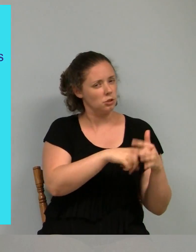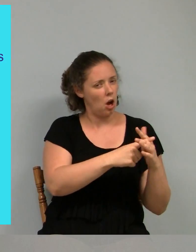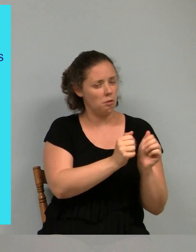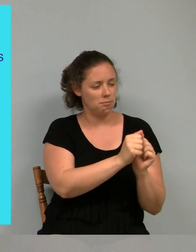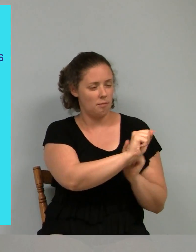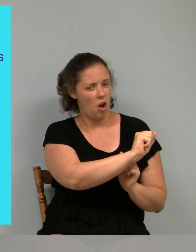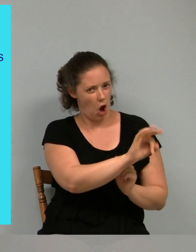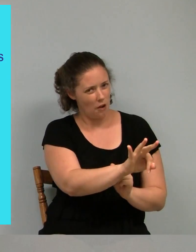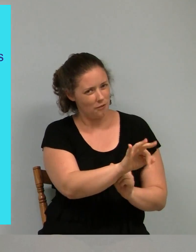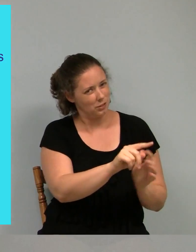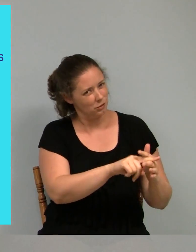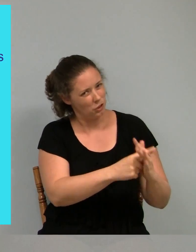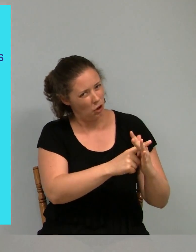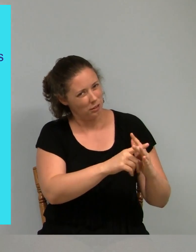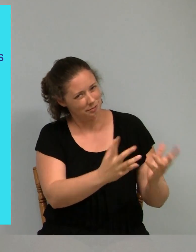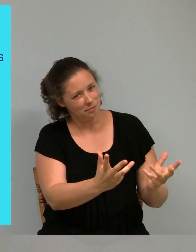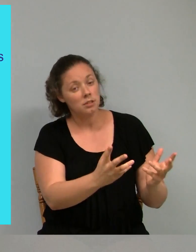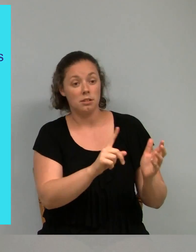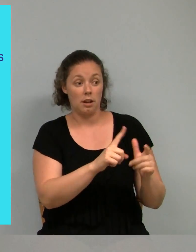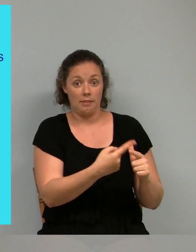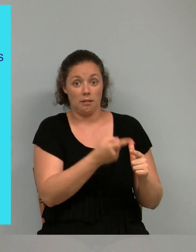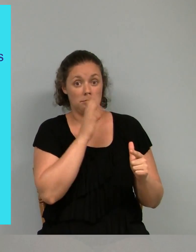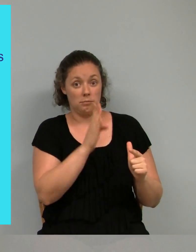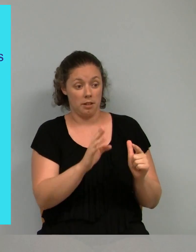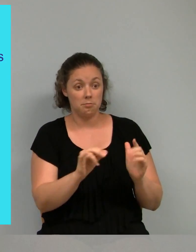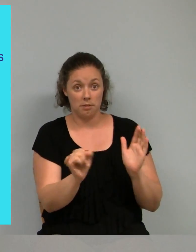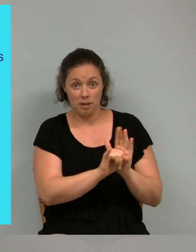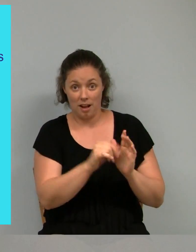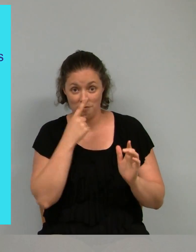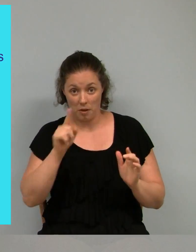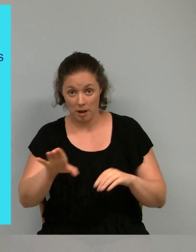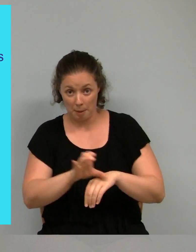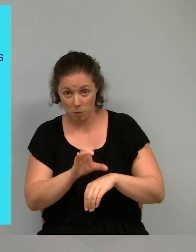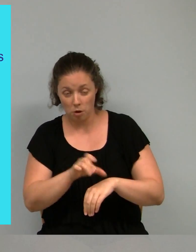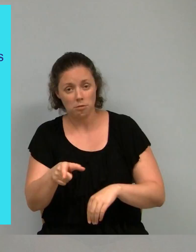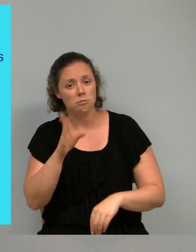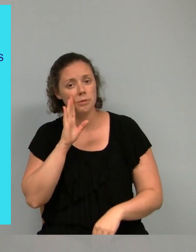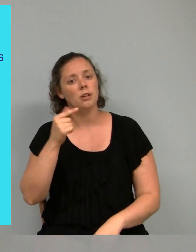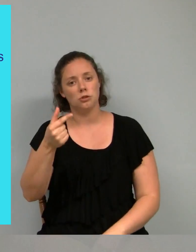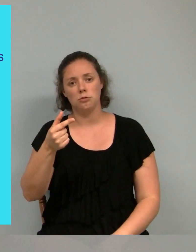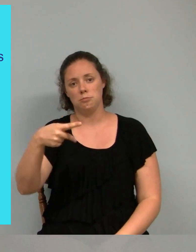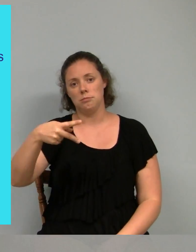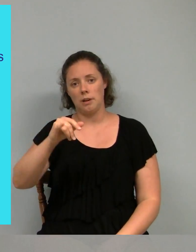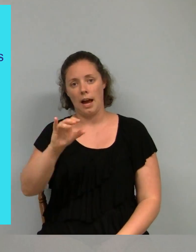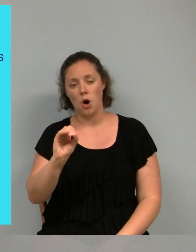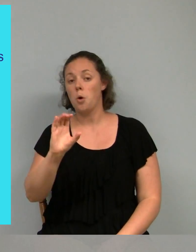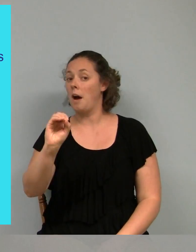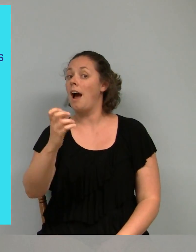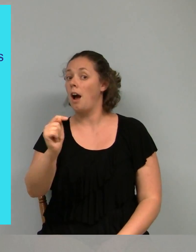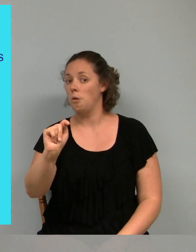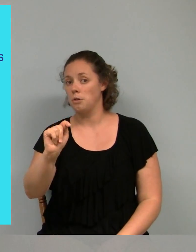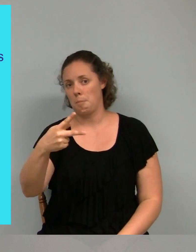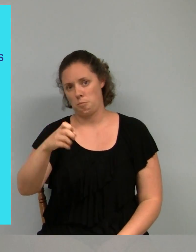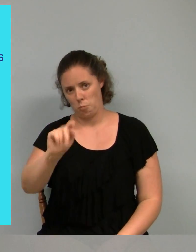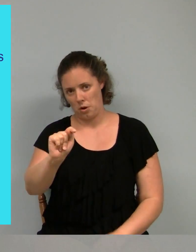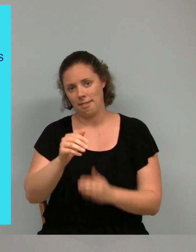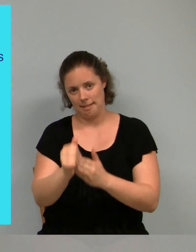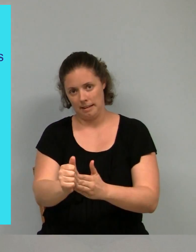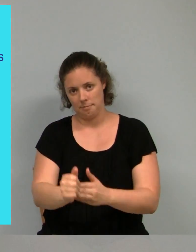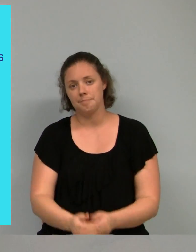off state and identified to the computer as a GPIO output lead.